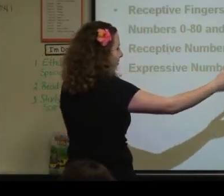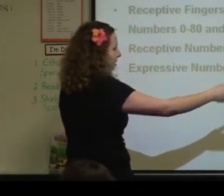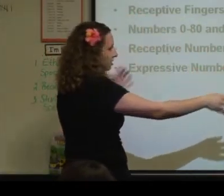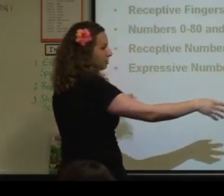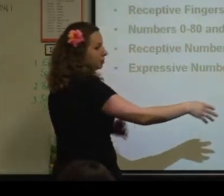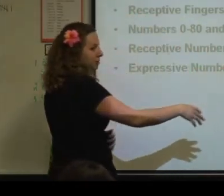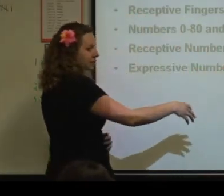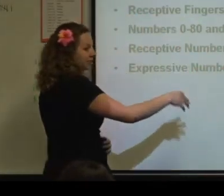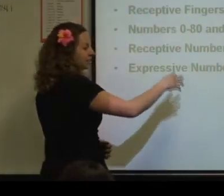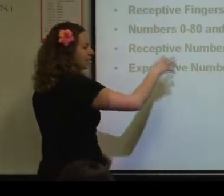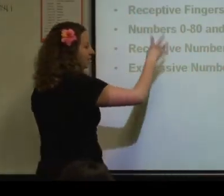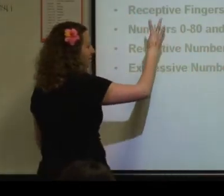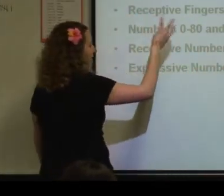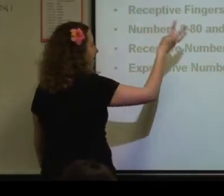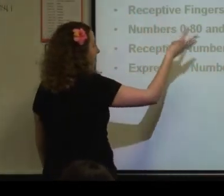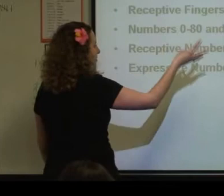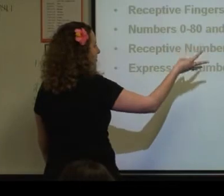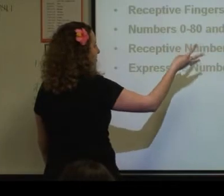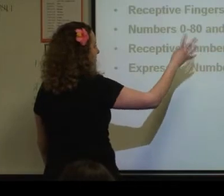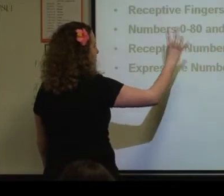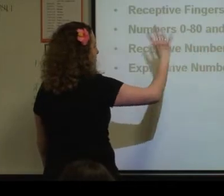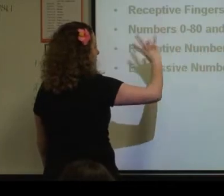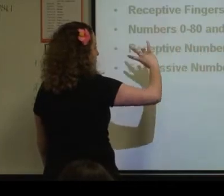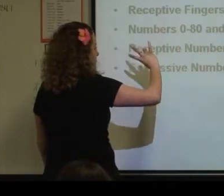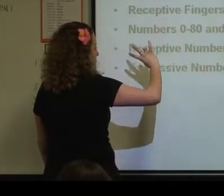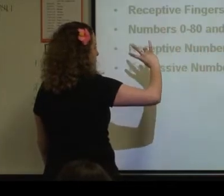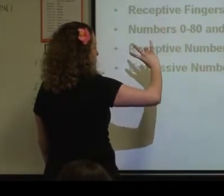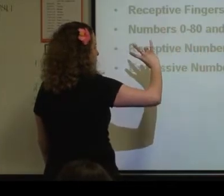the smaller number. So 67, so 67,